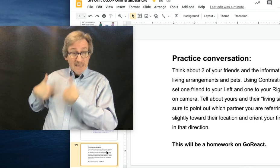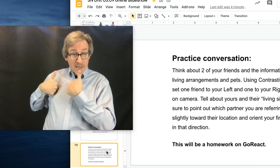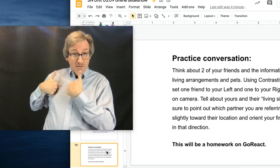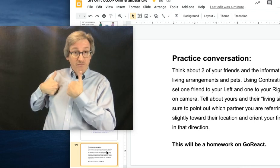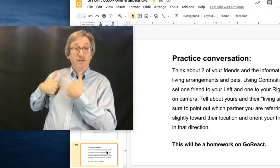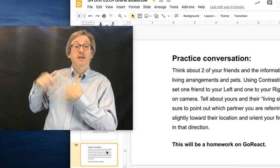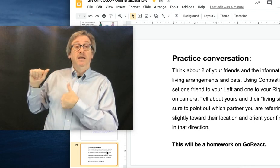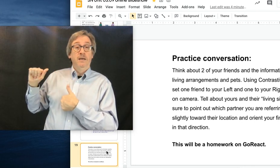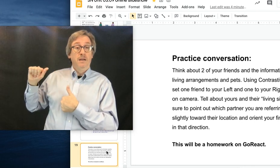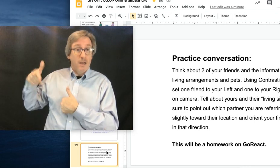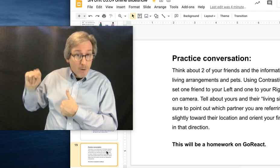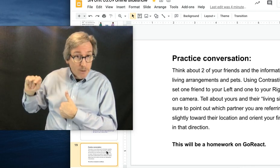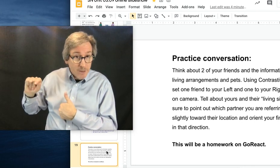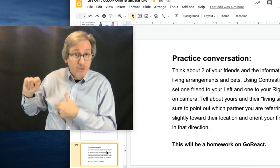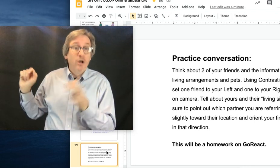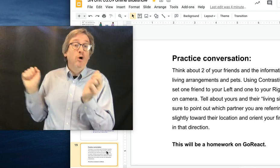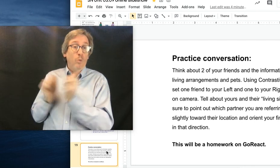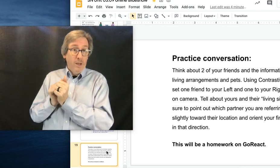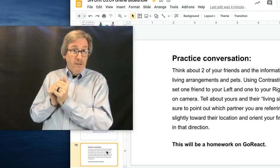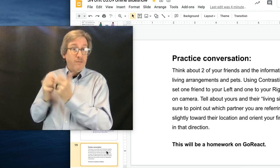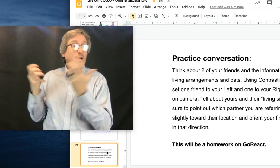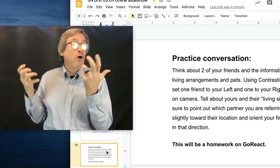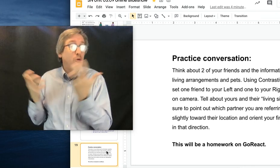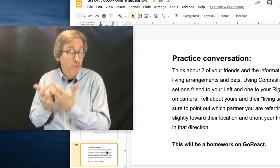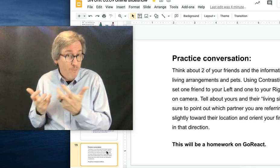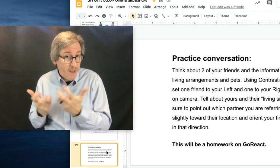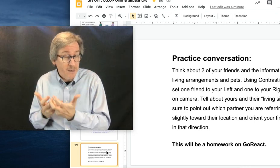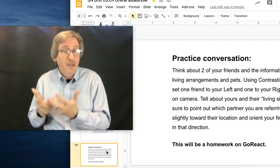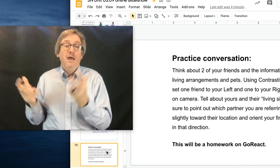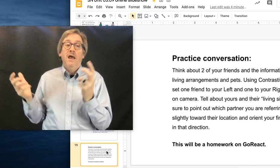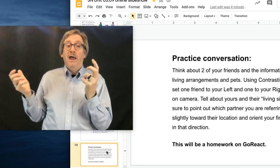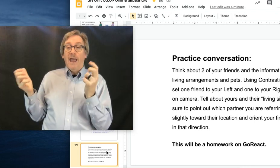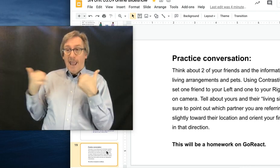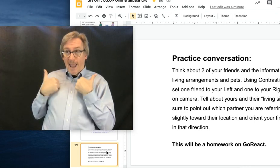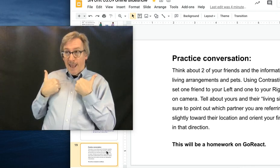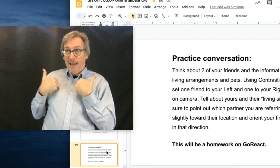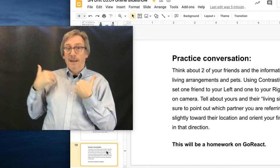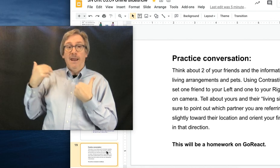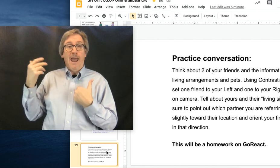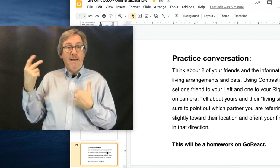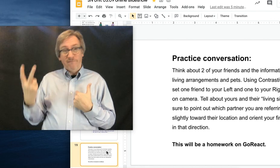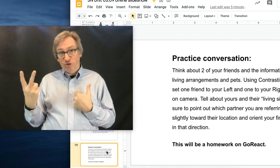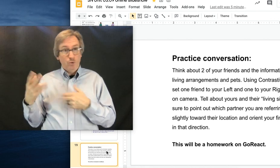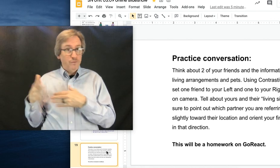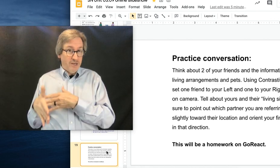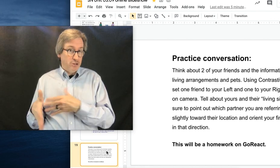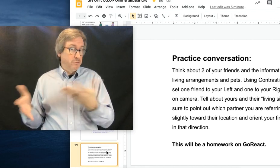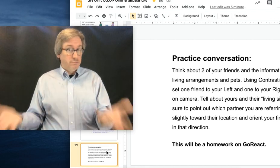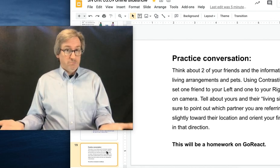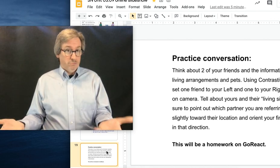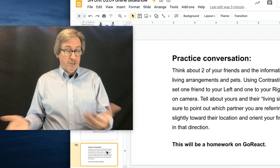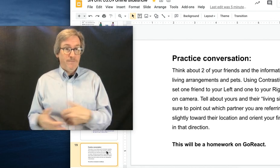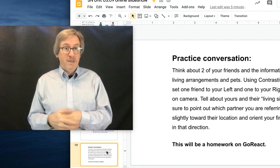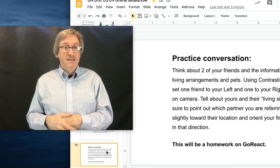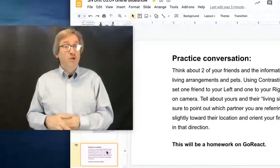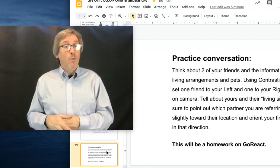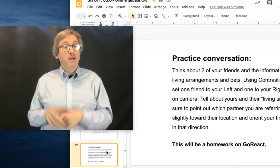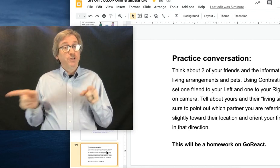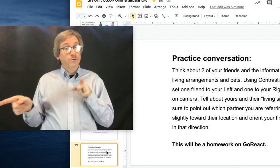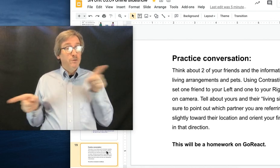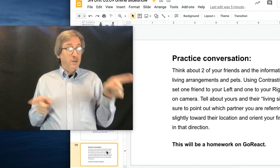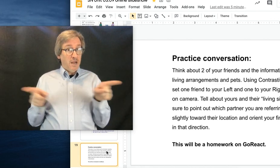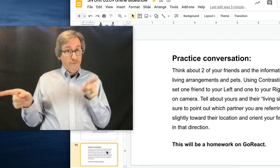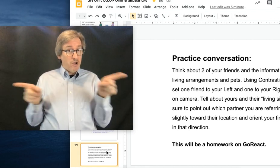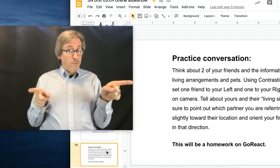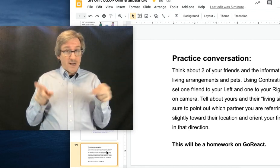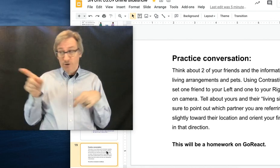They live in an apartment with a roommate and have 2 fish. Okay. So I want